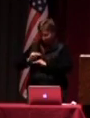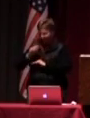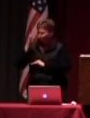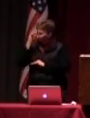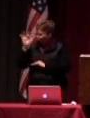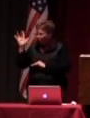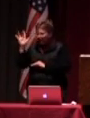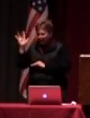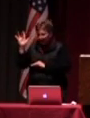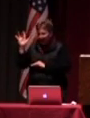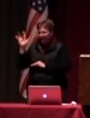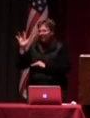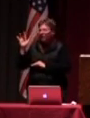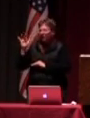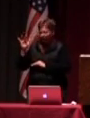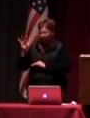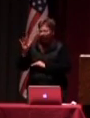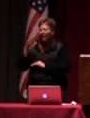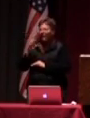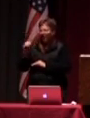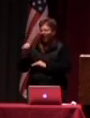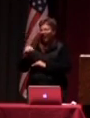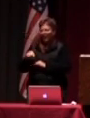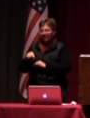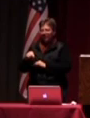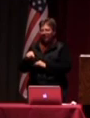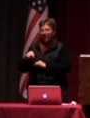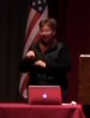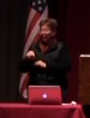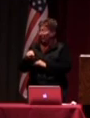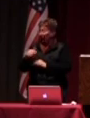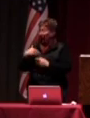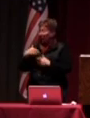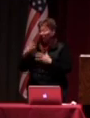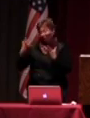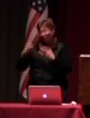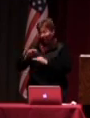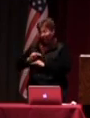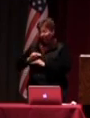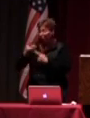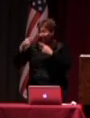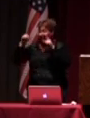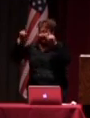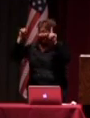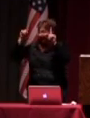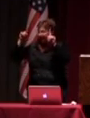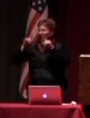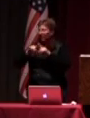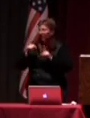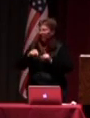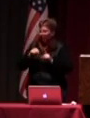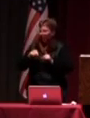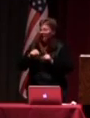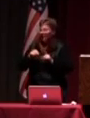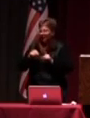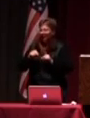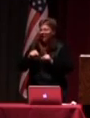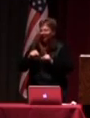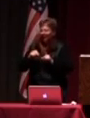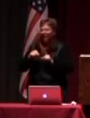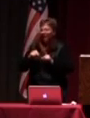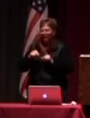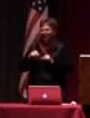and inarguably, during this period at least, an incredible military success. But he quite consciously molded his image to fit the